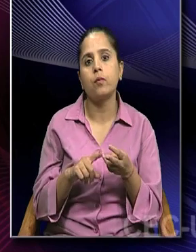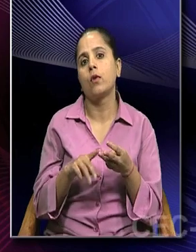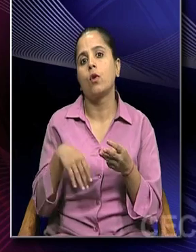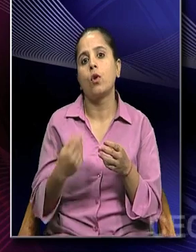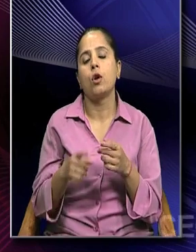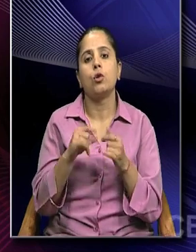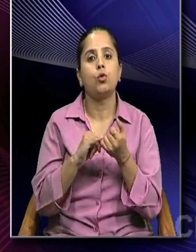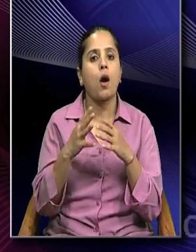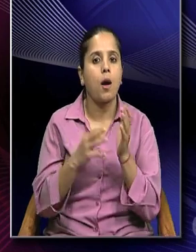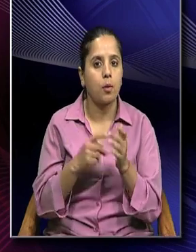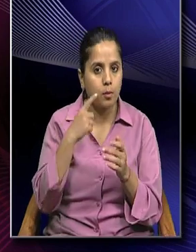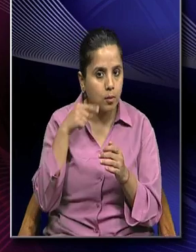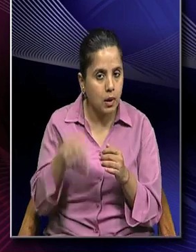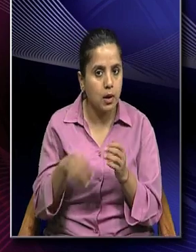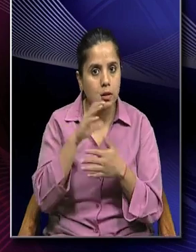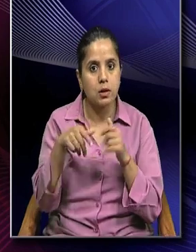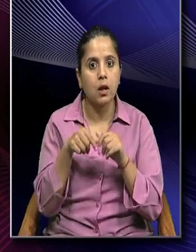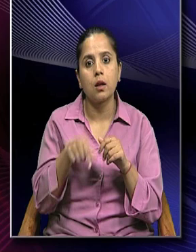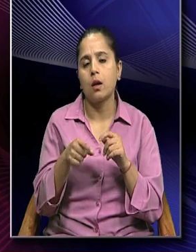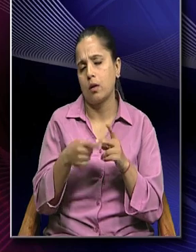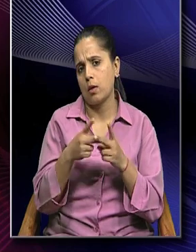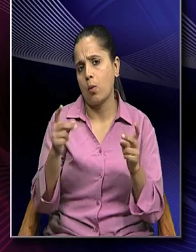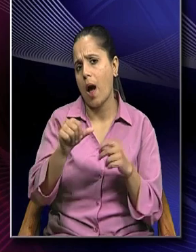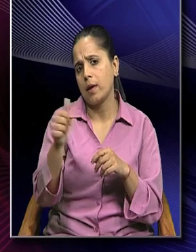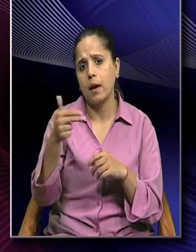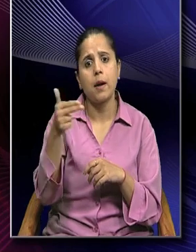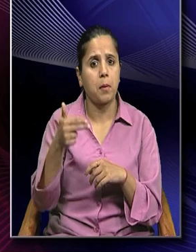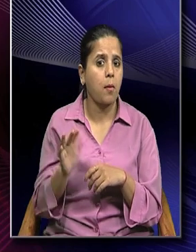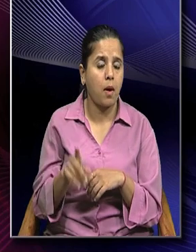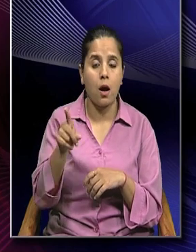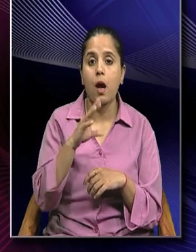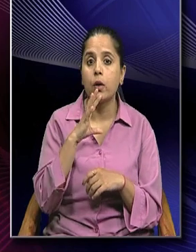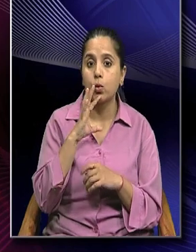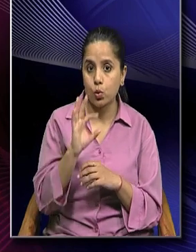Jitat Mananda, and there are various other names who have actually